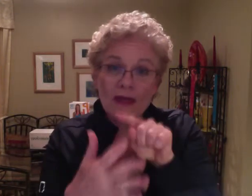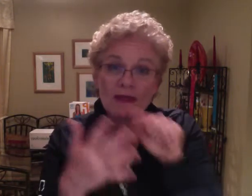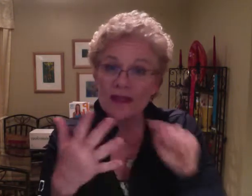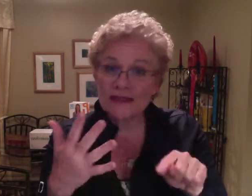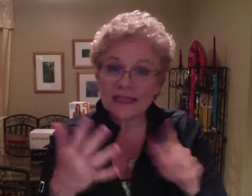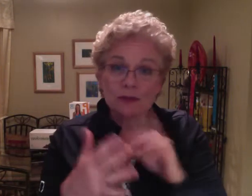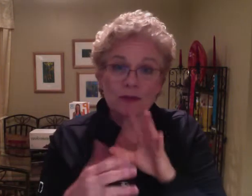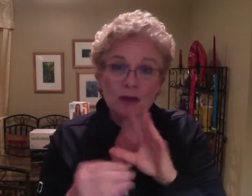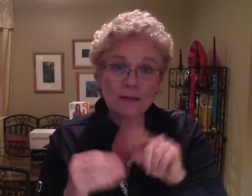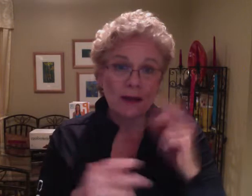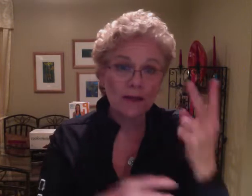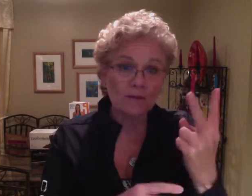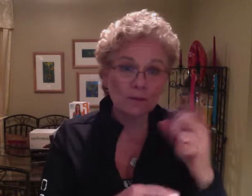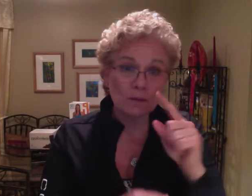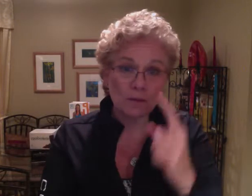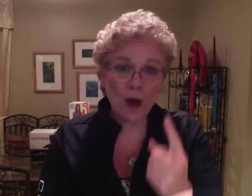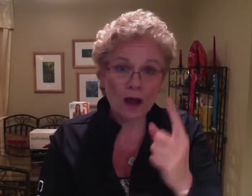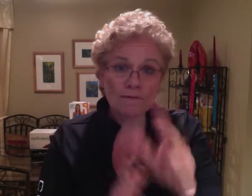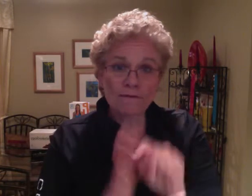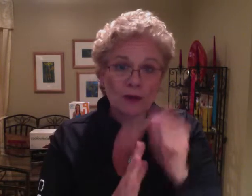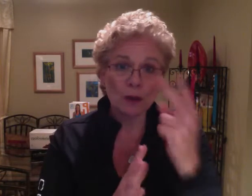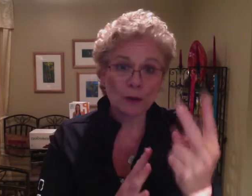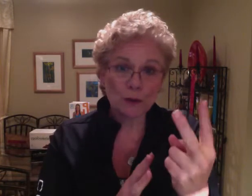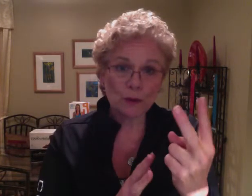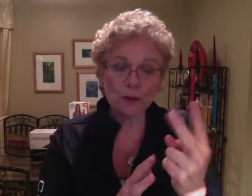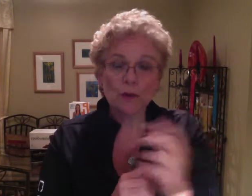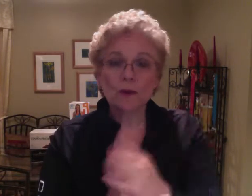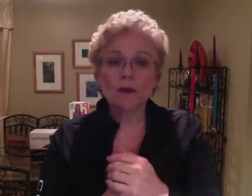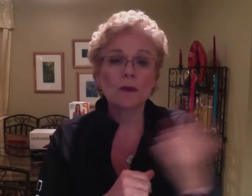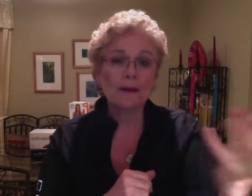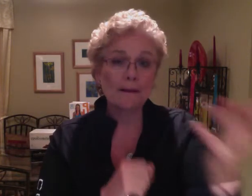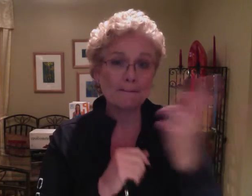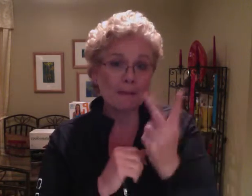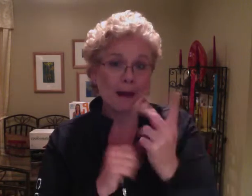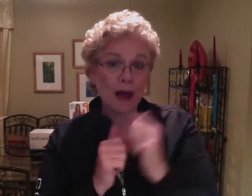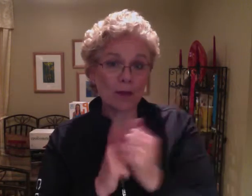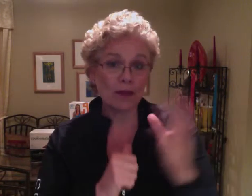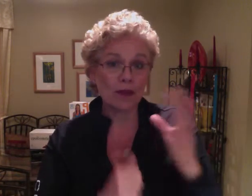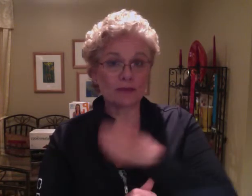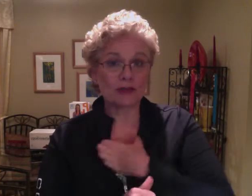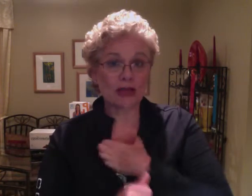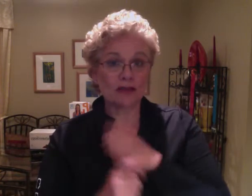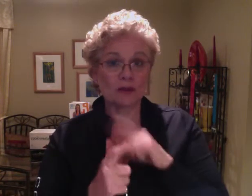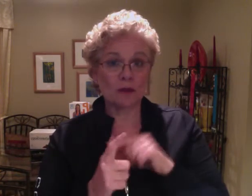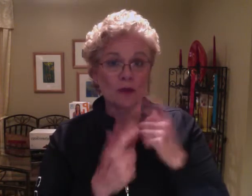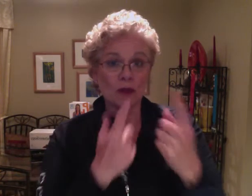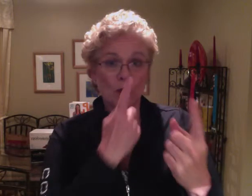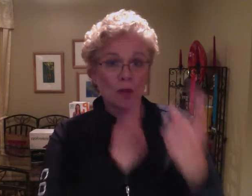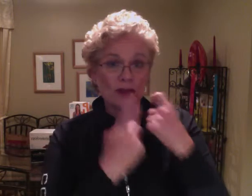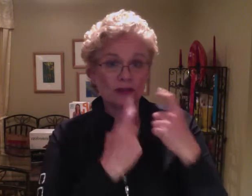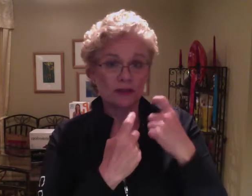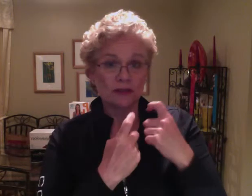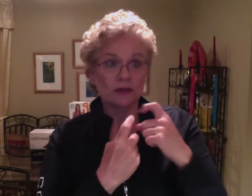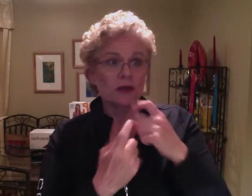in the other 2 videos is that when they start coming back with objections or questions, you really want to respond with a series